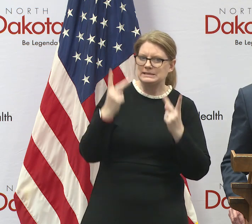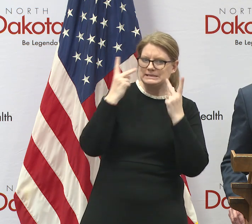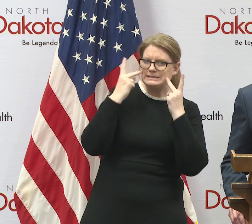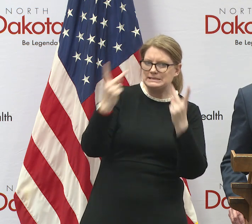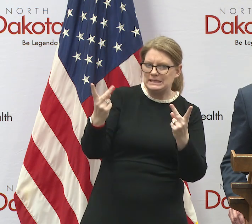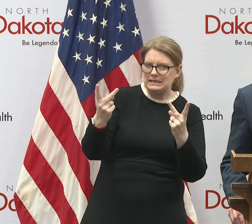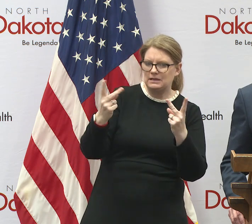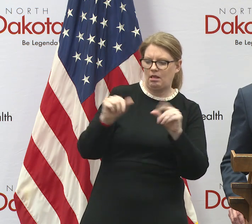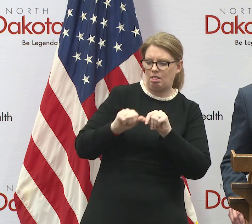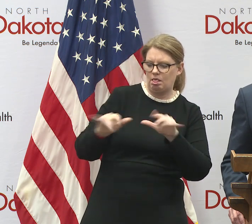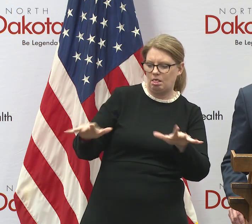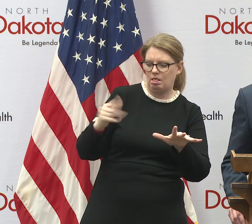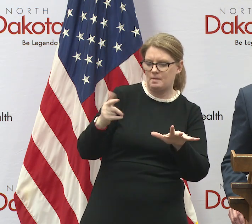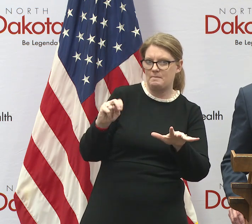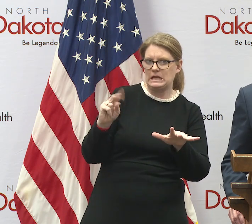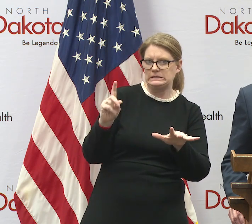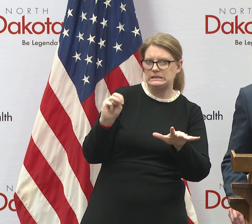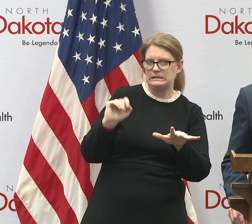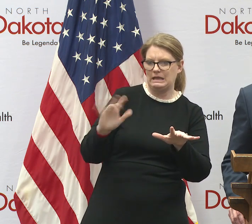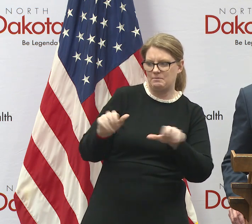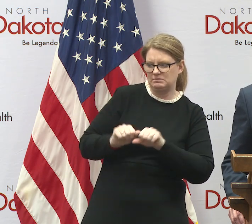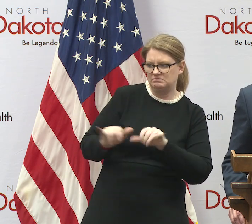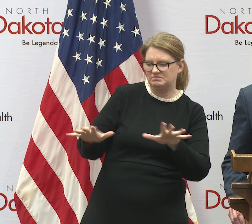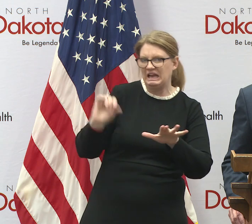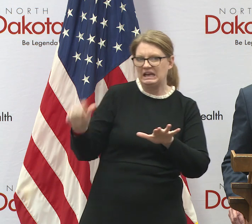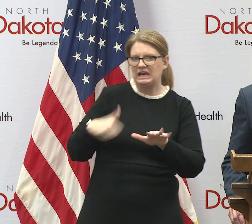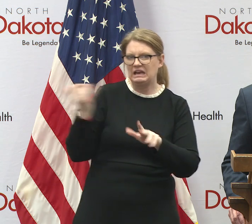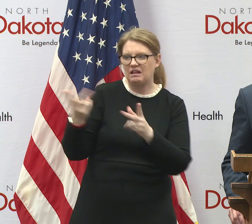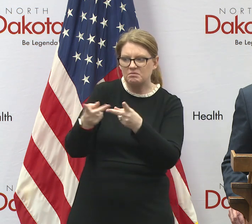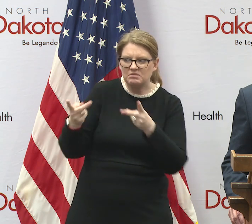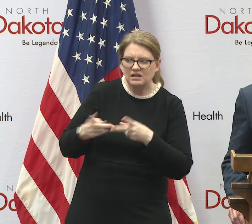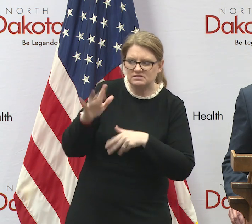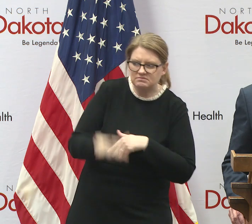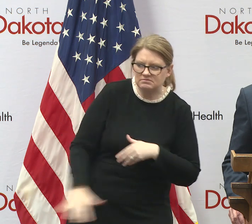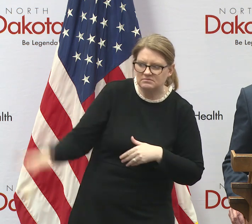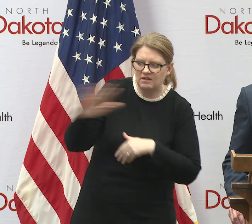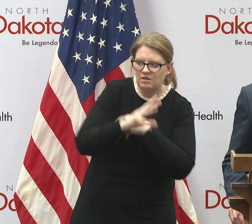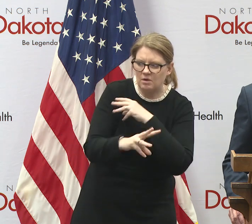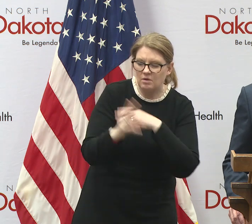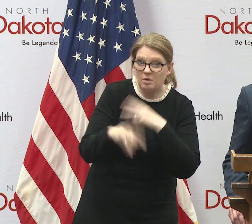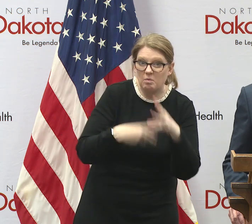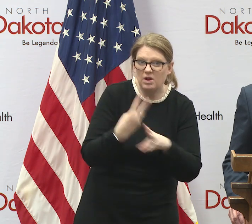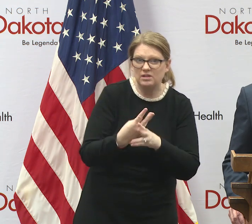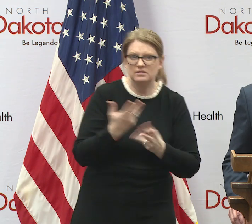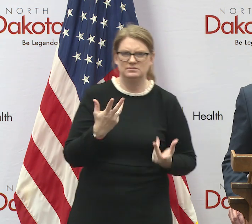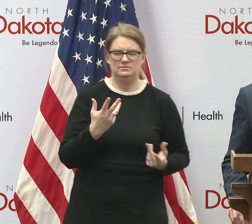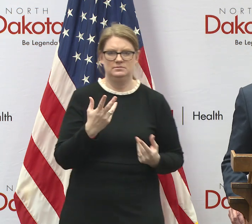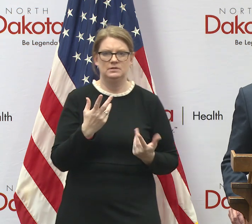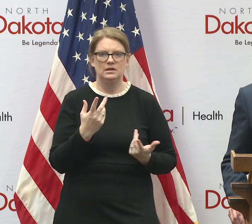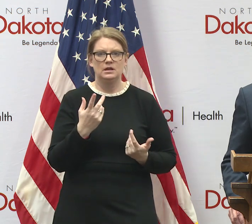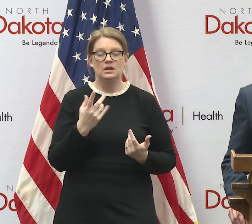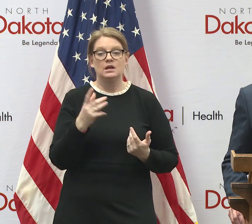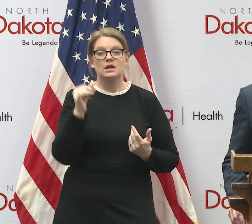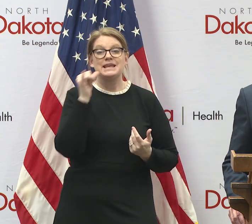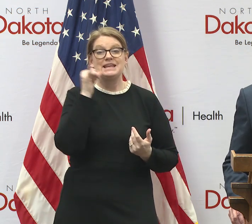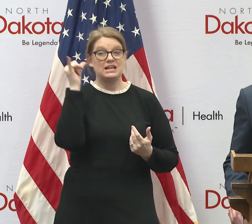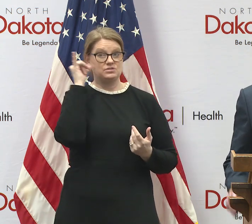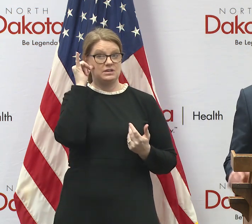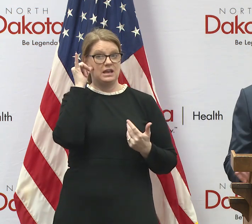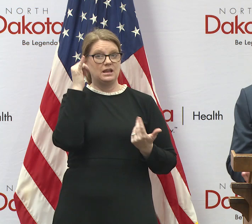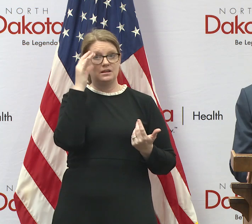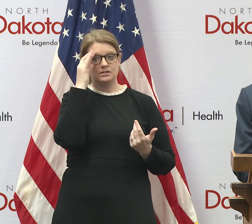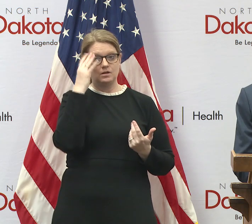the pandemic is spreading in other locations around the world. And as I said yesterday, one of the reasons why we may